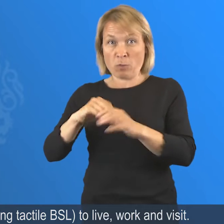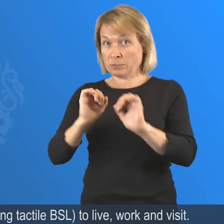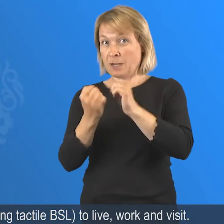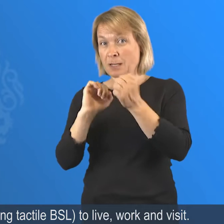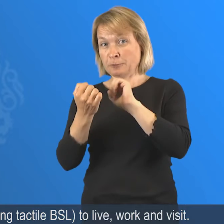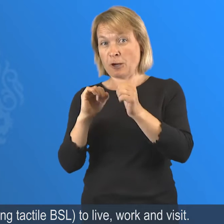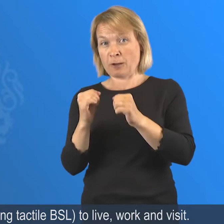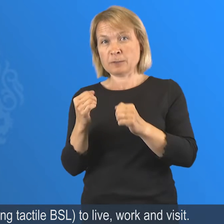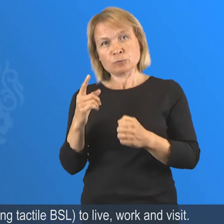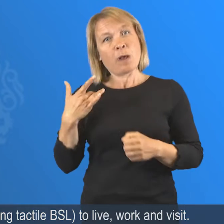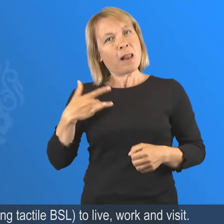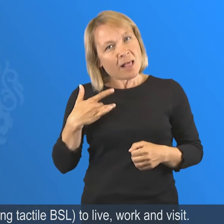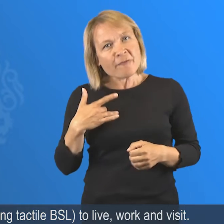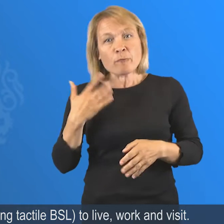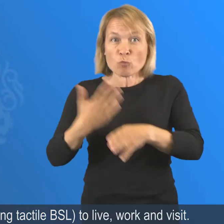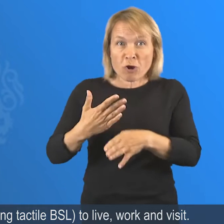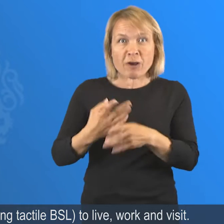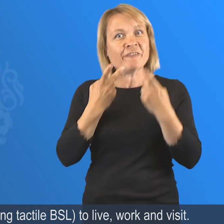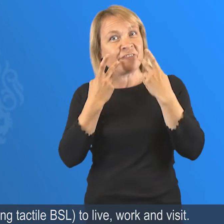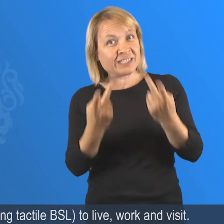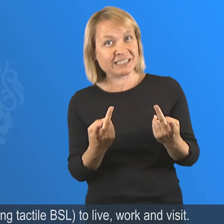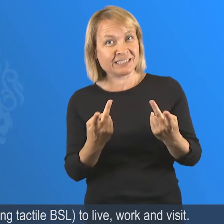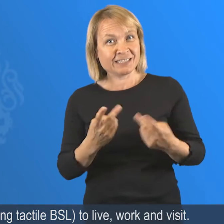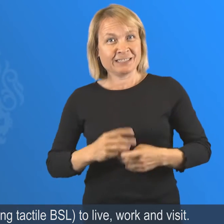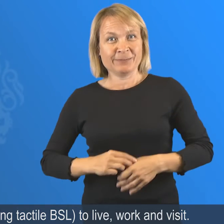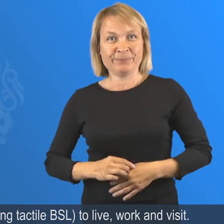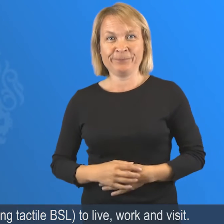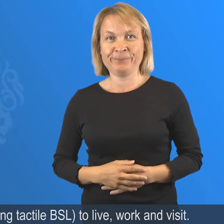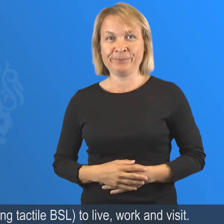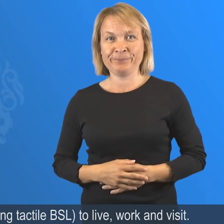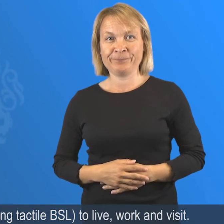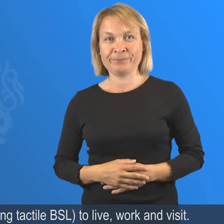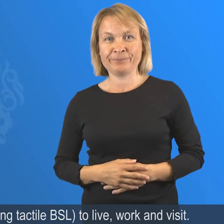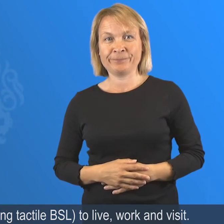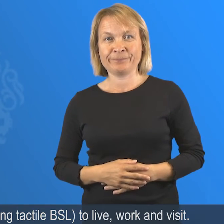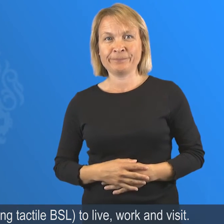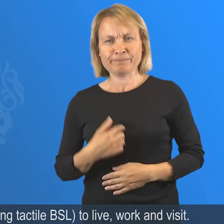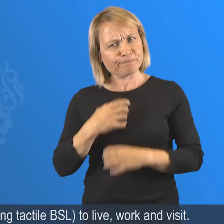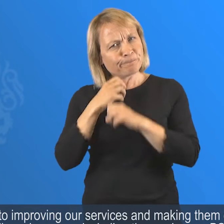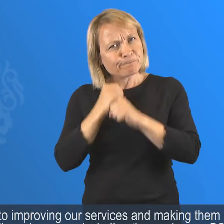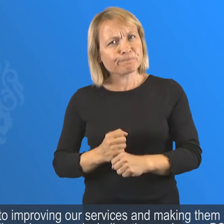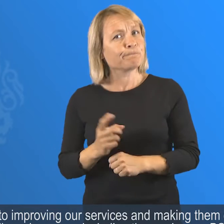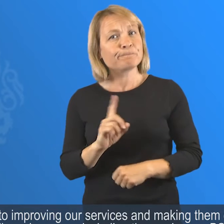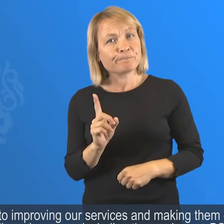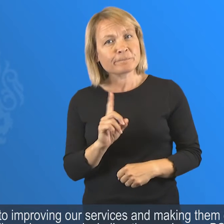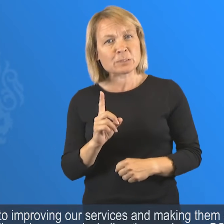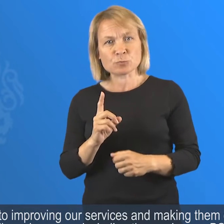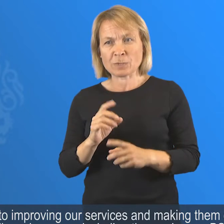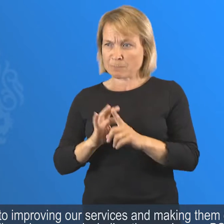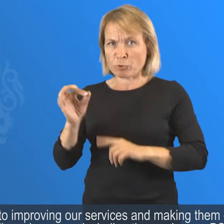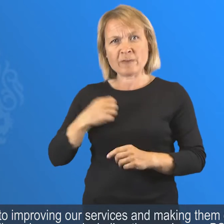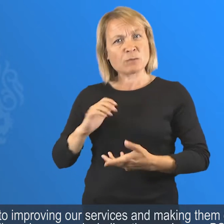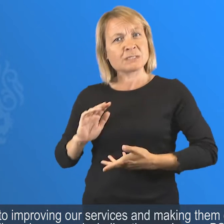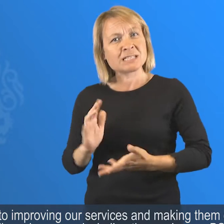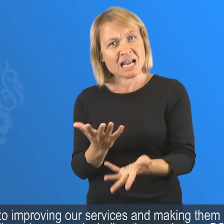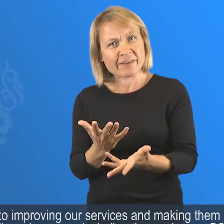including tactile BSL, to live, work and visit. We are committed to improving